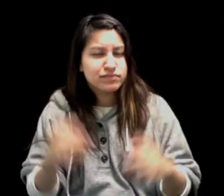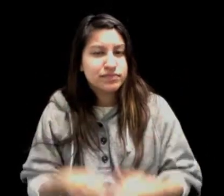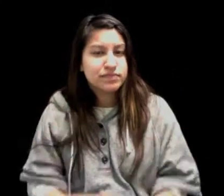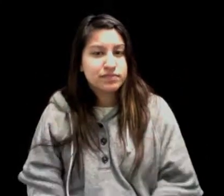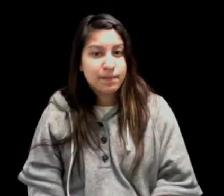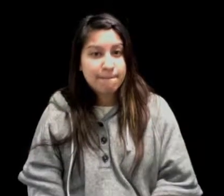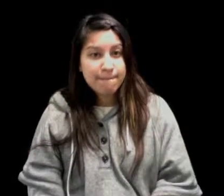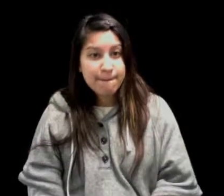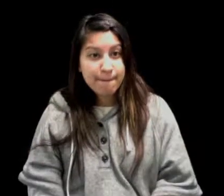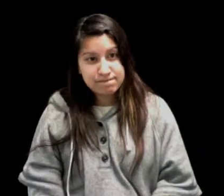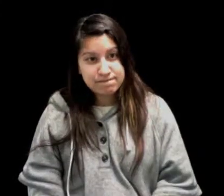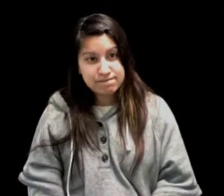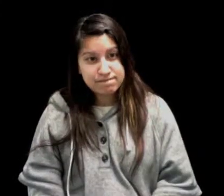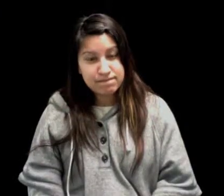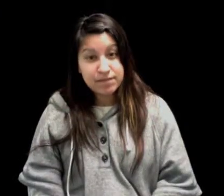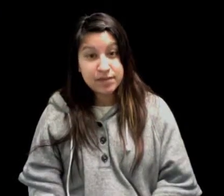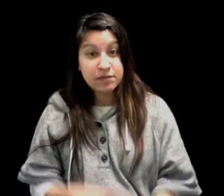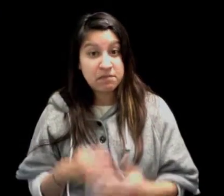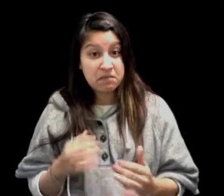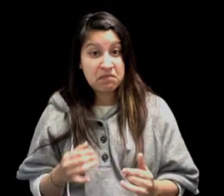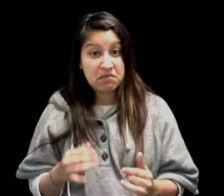walk quickly towards.